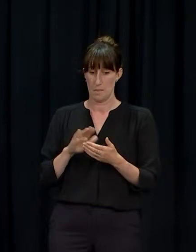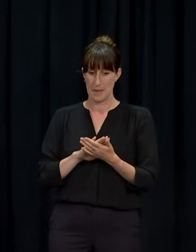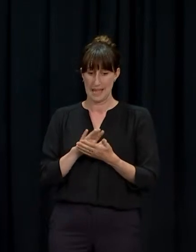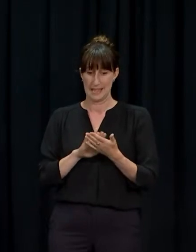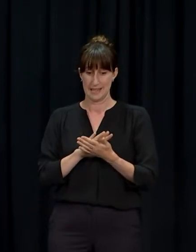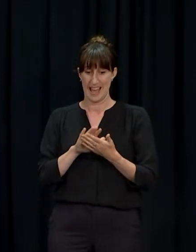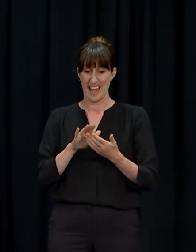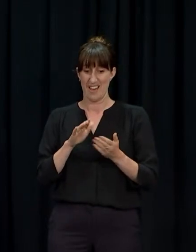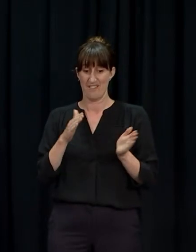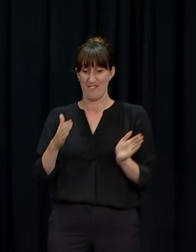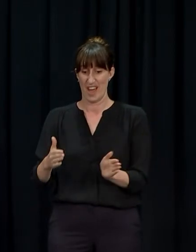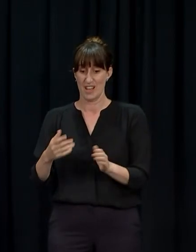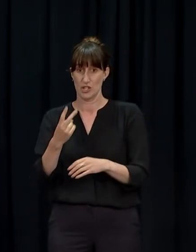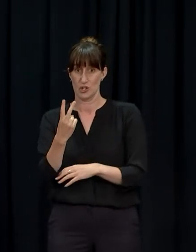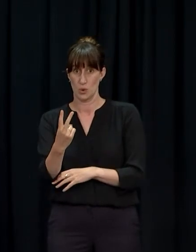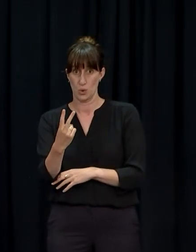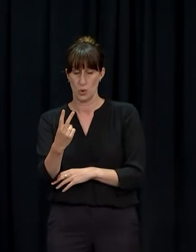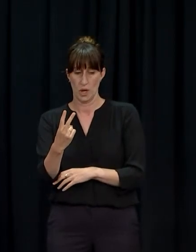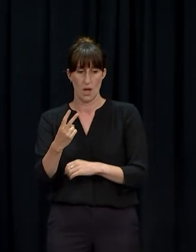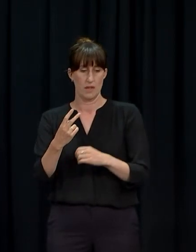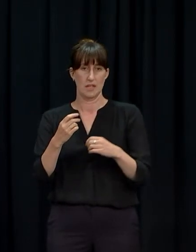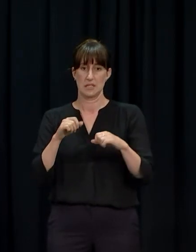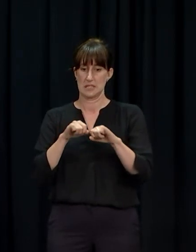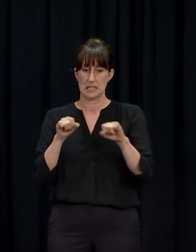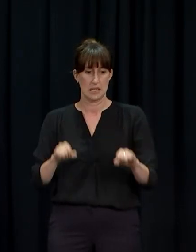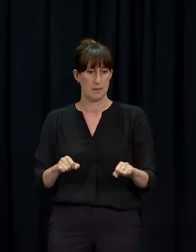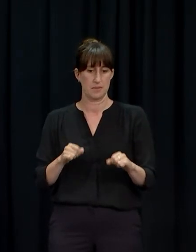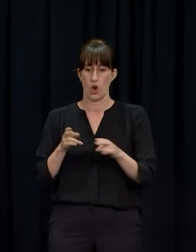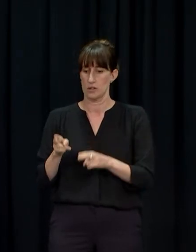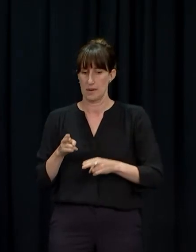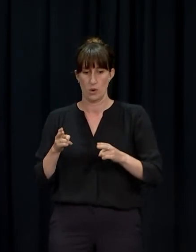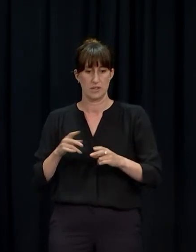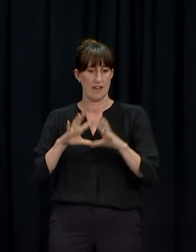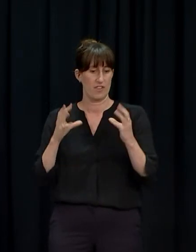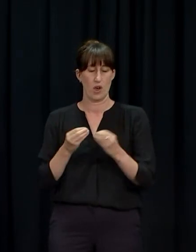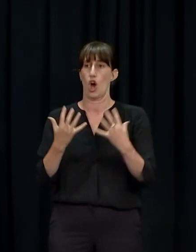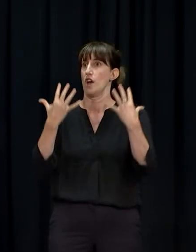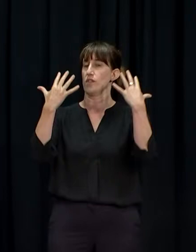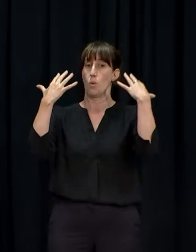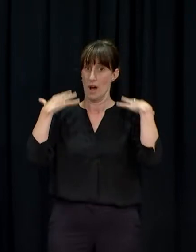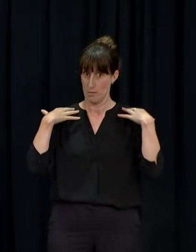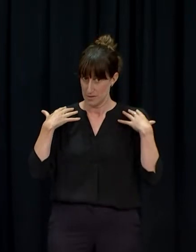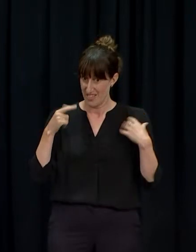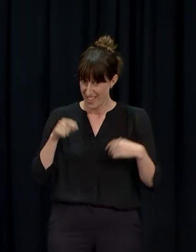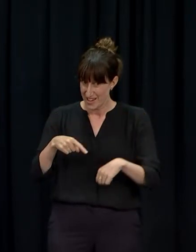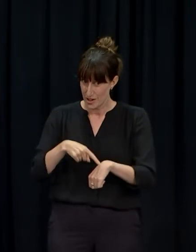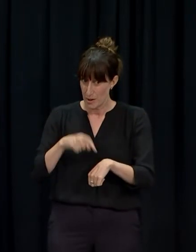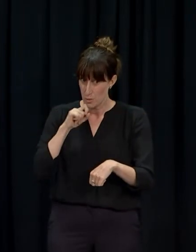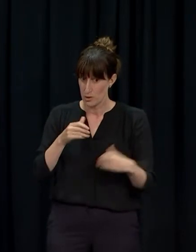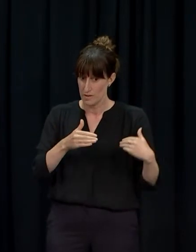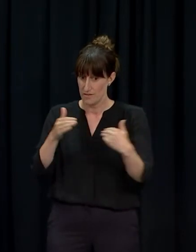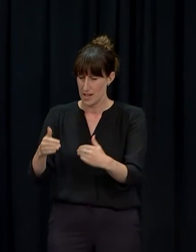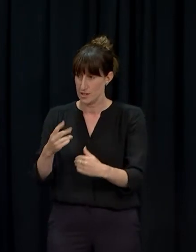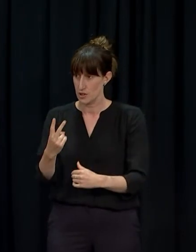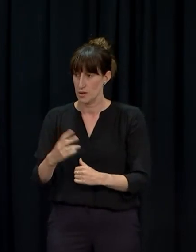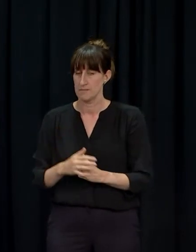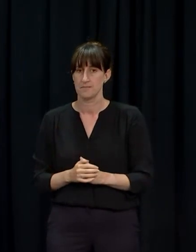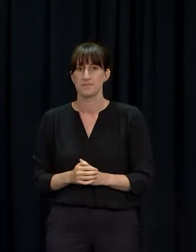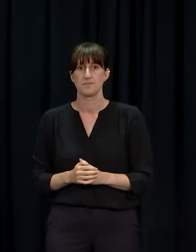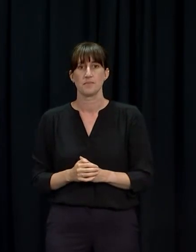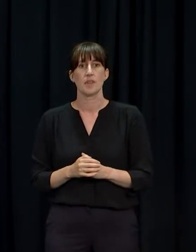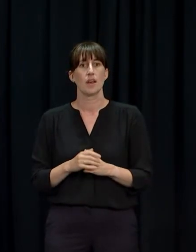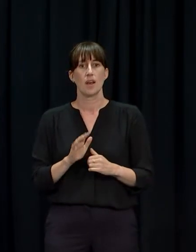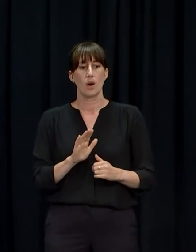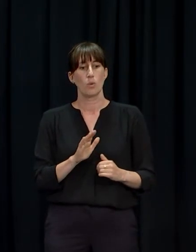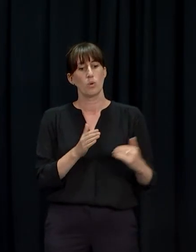overwhelmed, that it's too much to keep contact tracing? The plan is designed to make sure that we transition into new